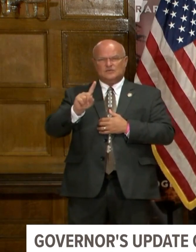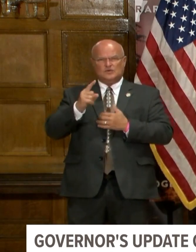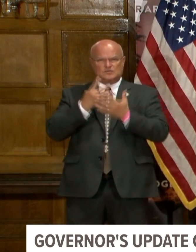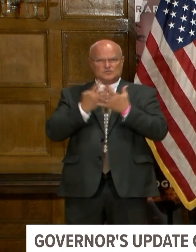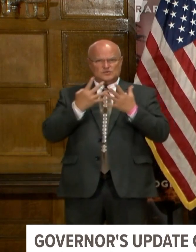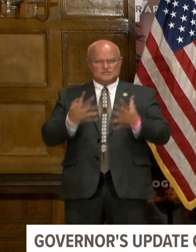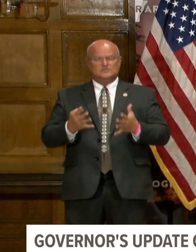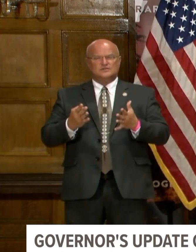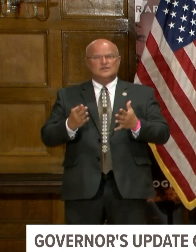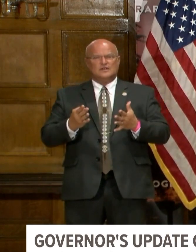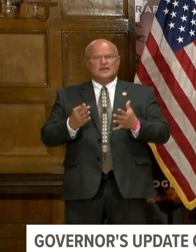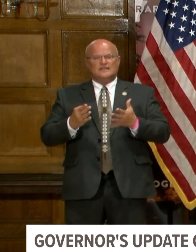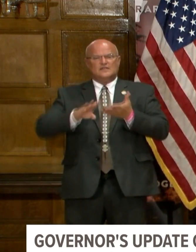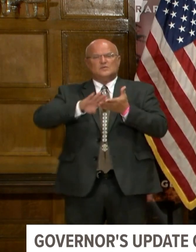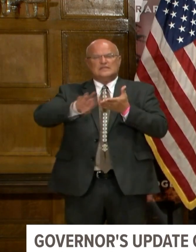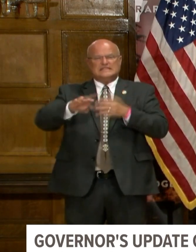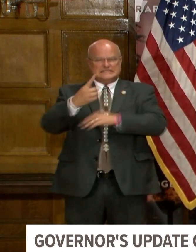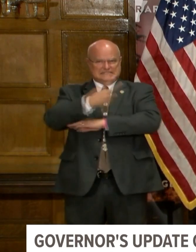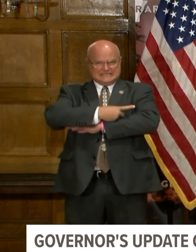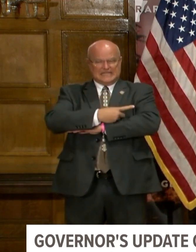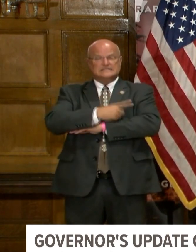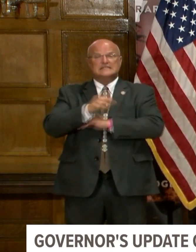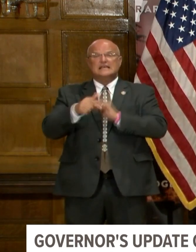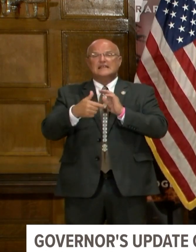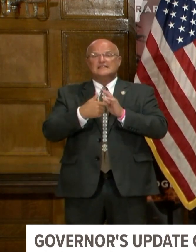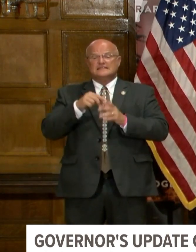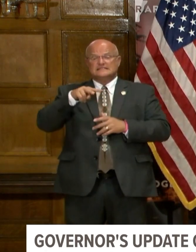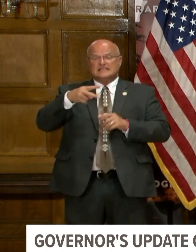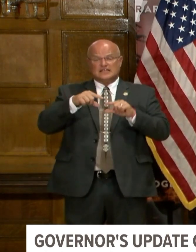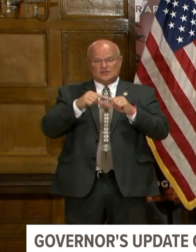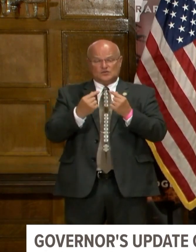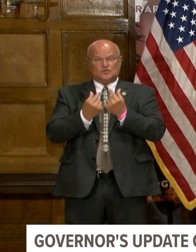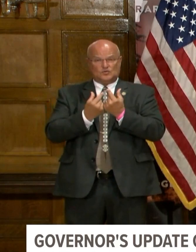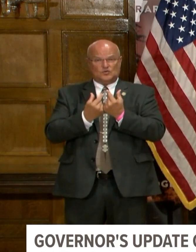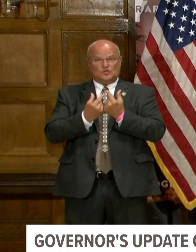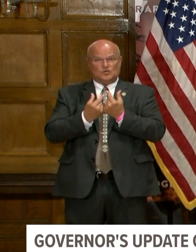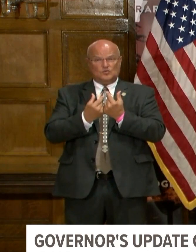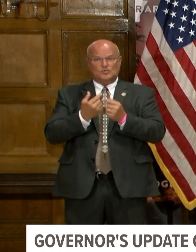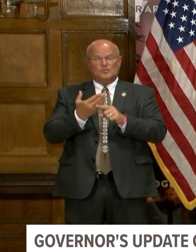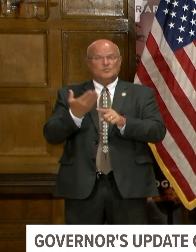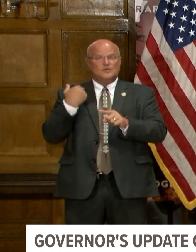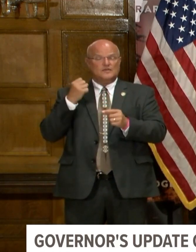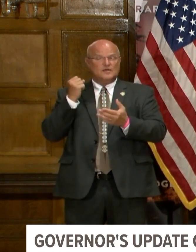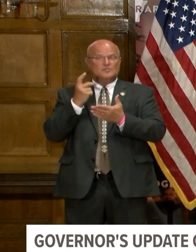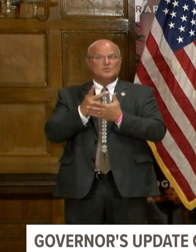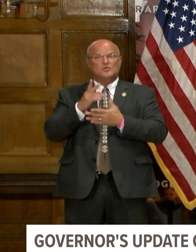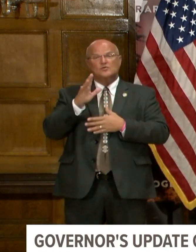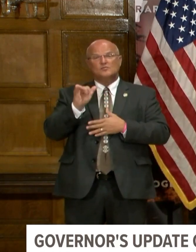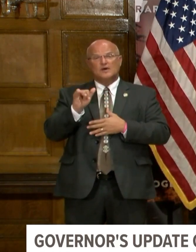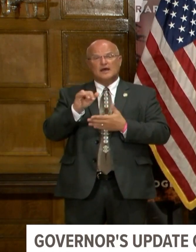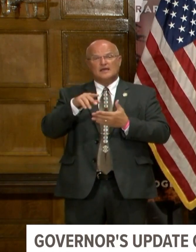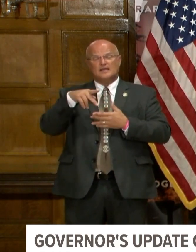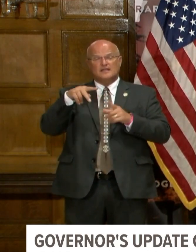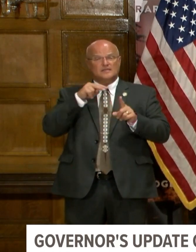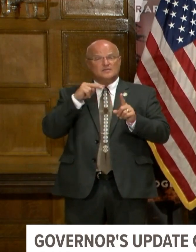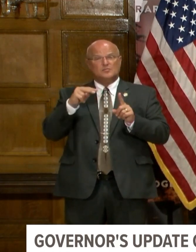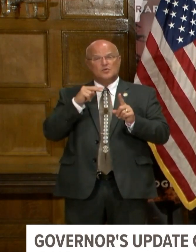inmates, moving up of their release dates. This second group of inmates were previously approved by the parole